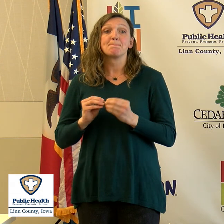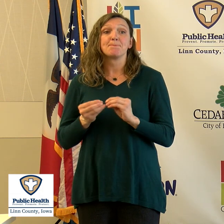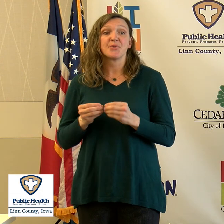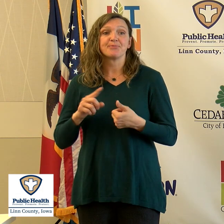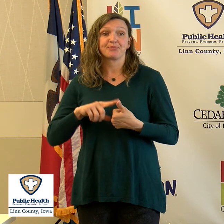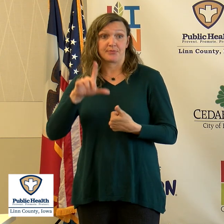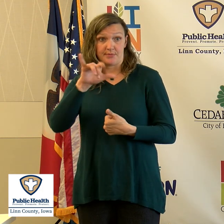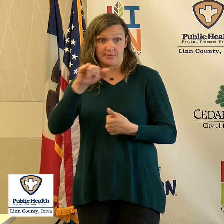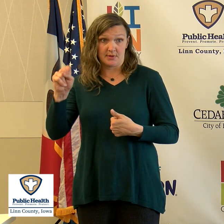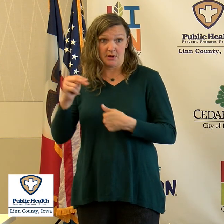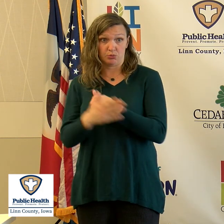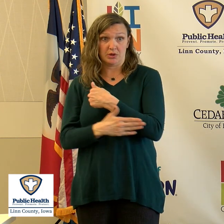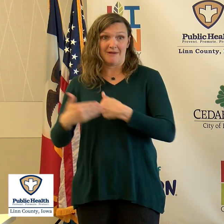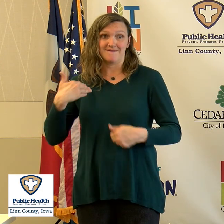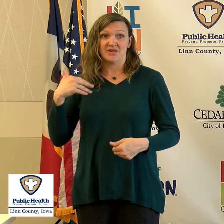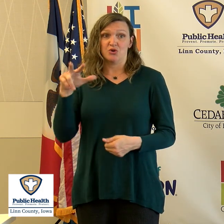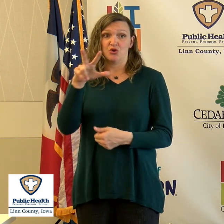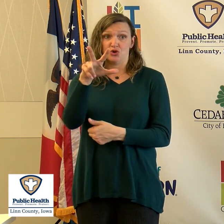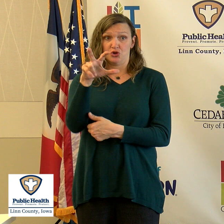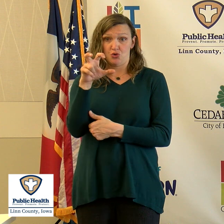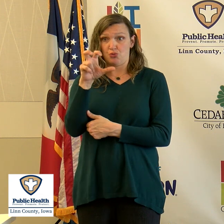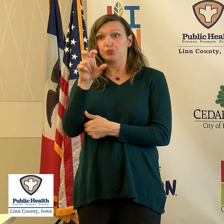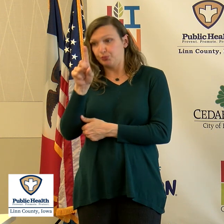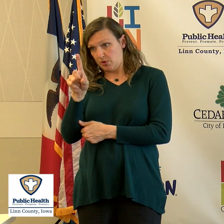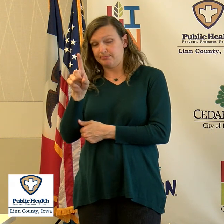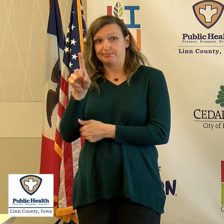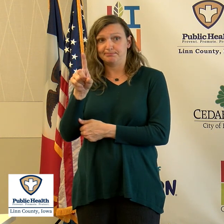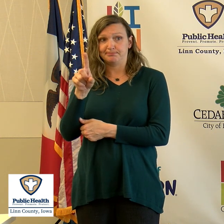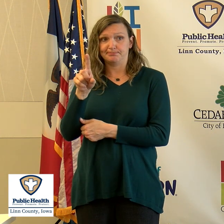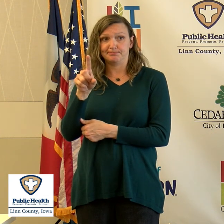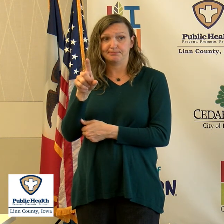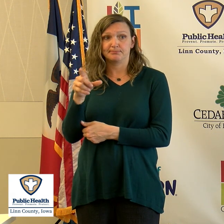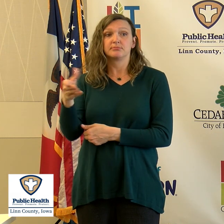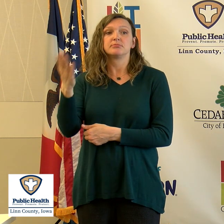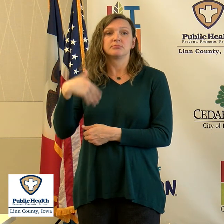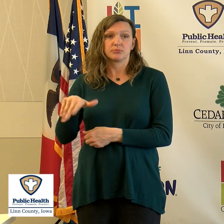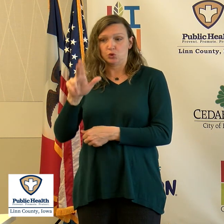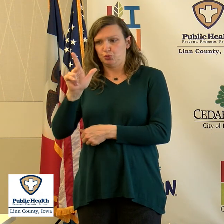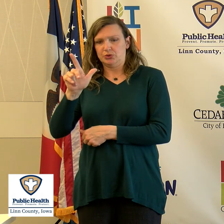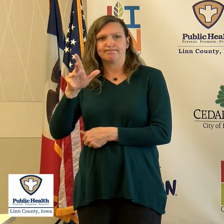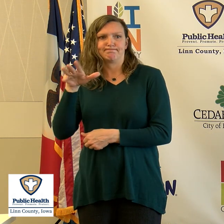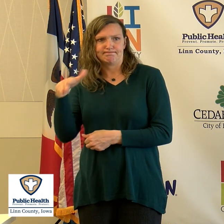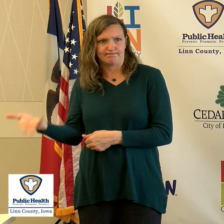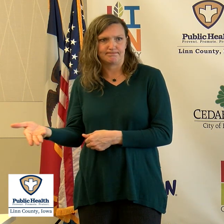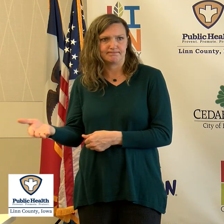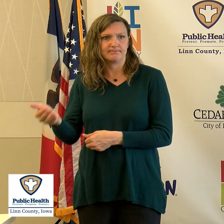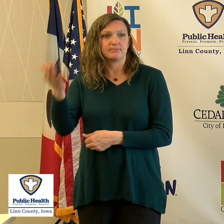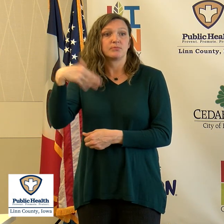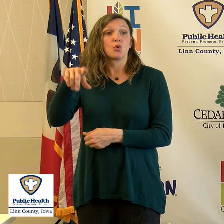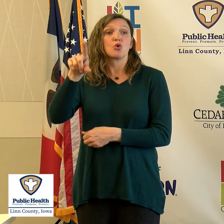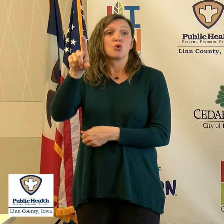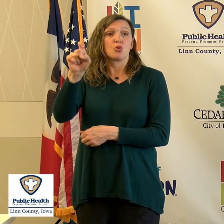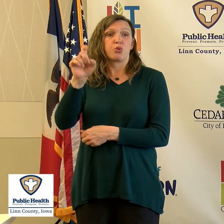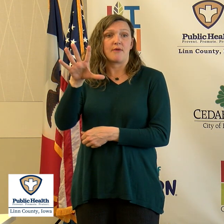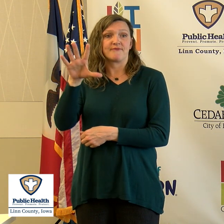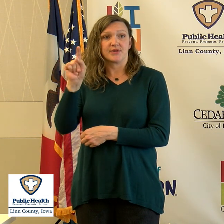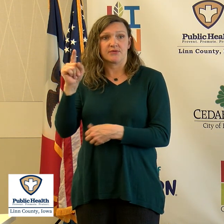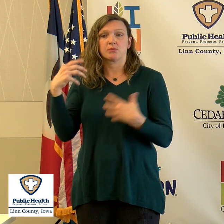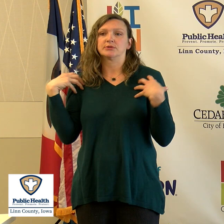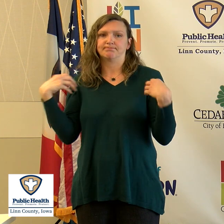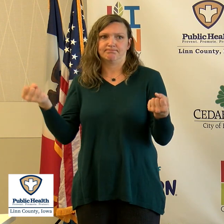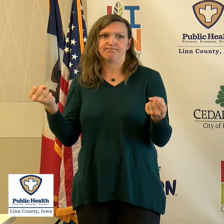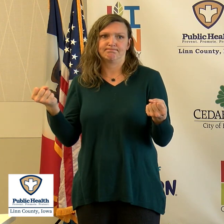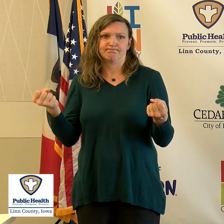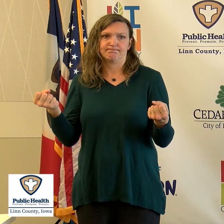has 301 cases, 21 deaths, and 151 that have recovered. Please practice